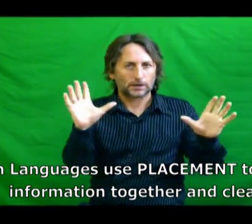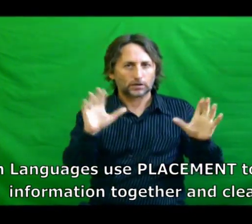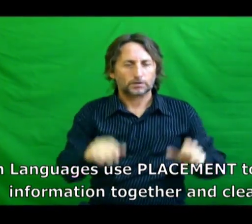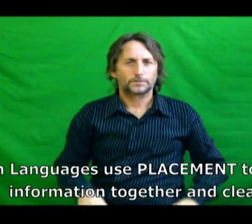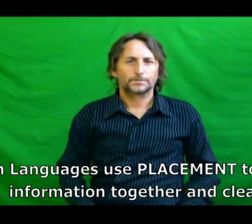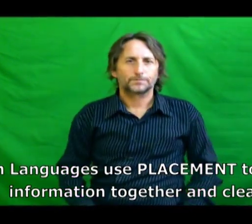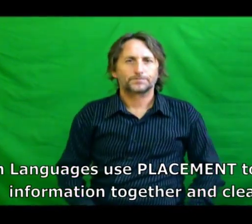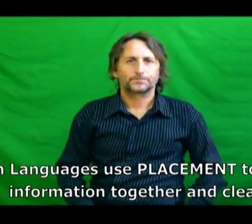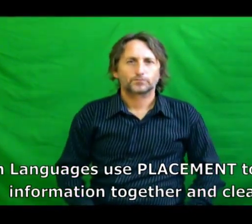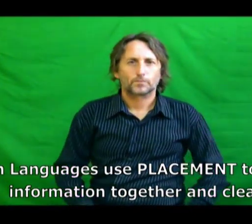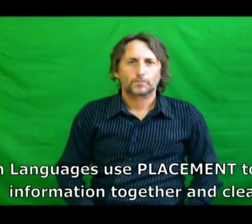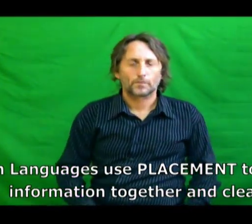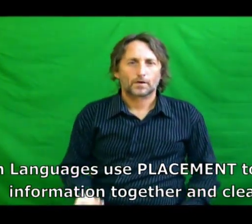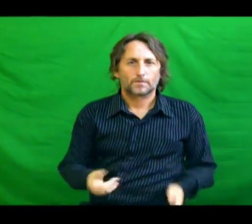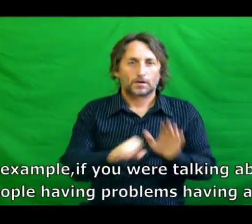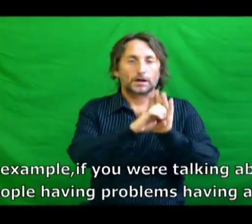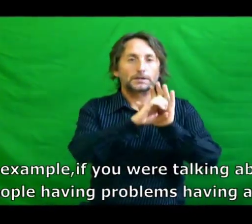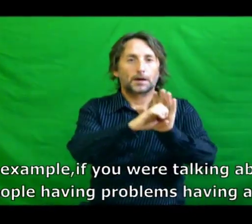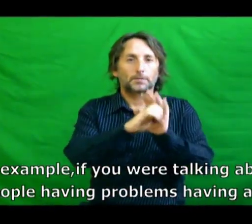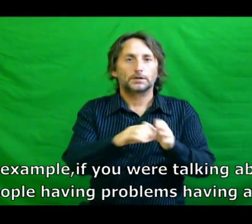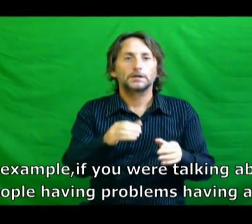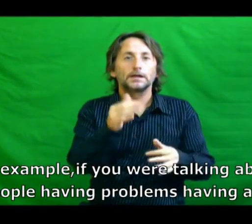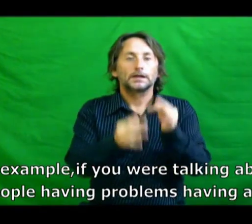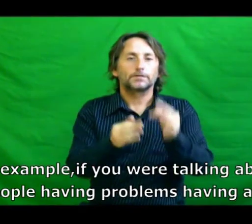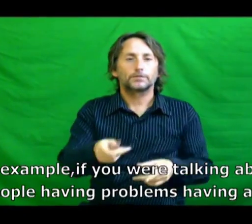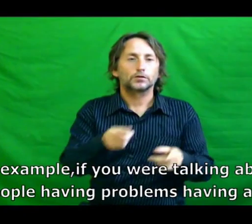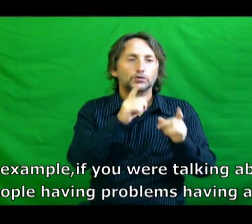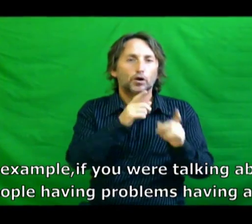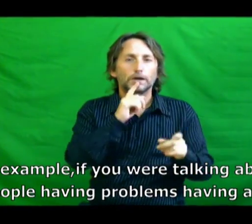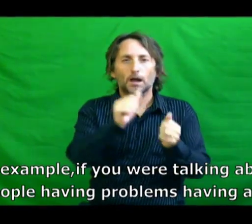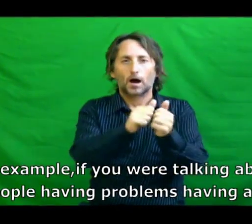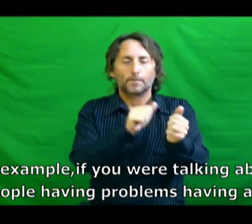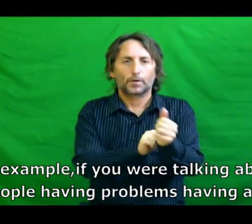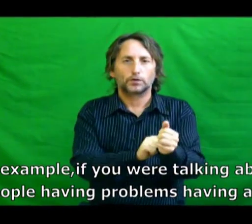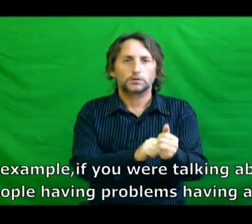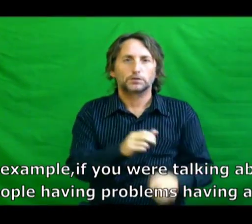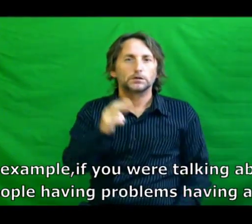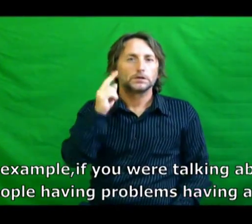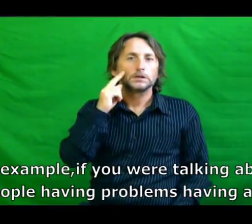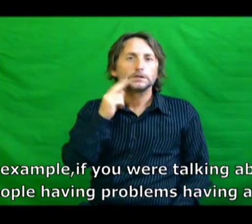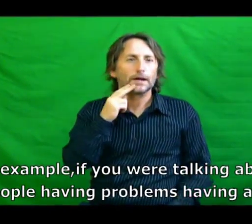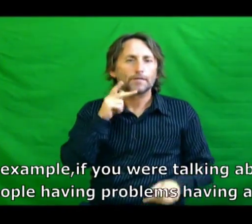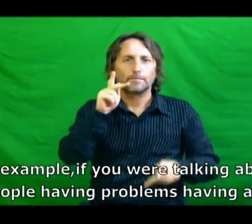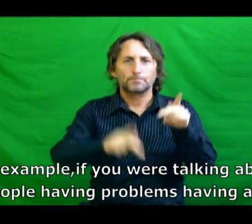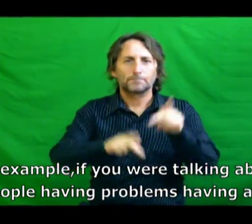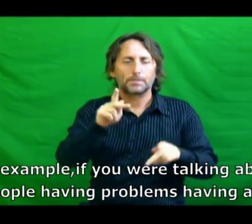For example, if you were talking about deaf people having problems with access to the government,